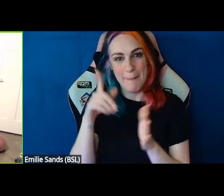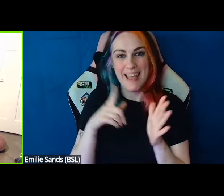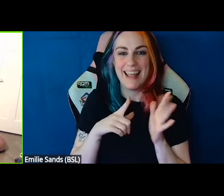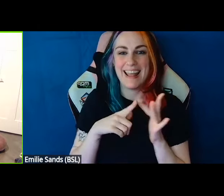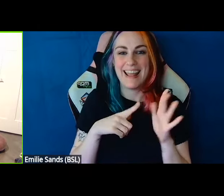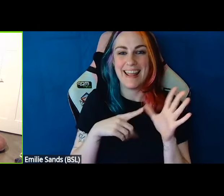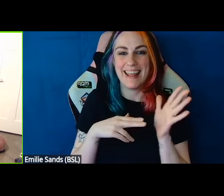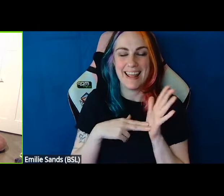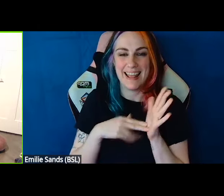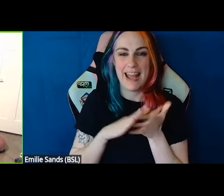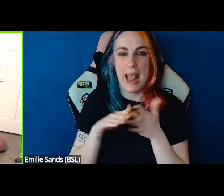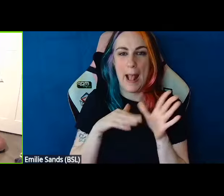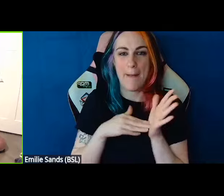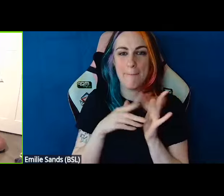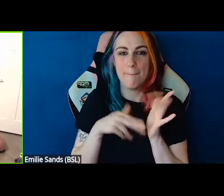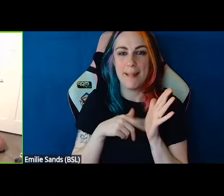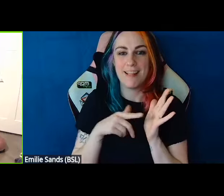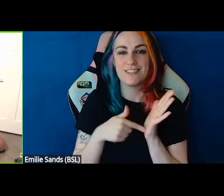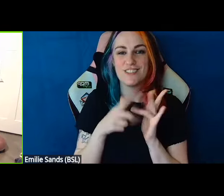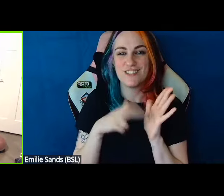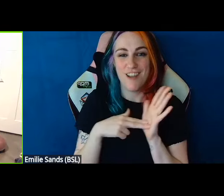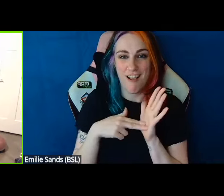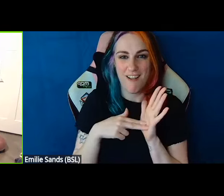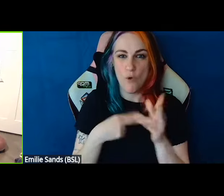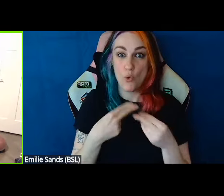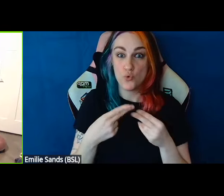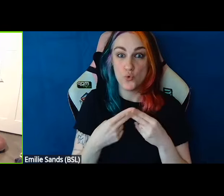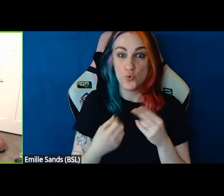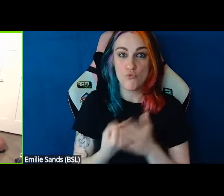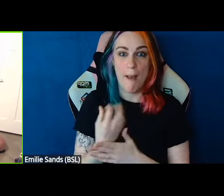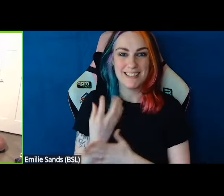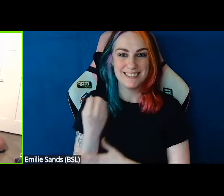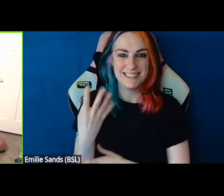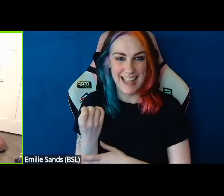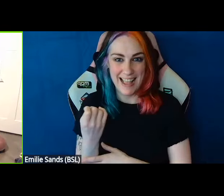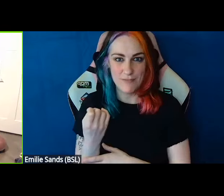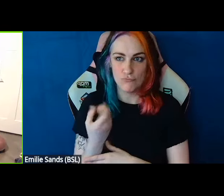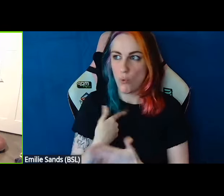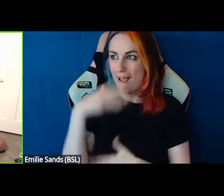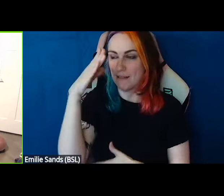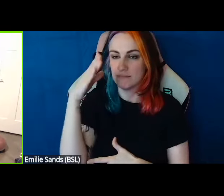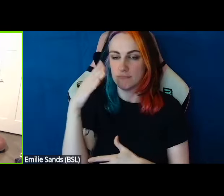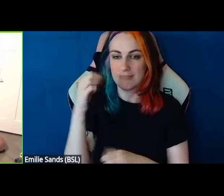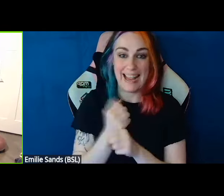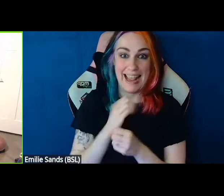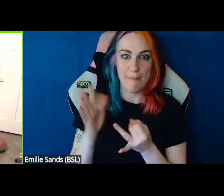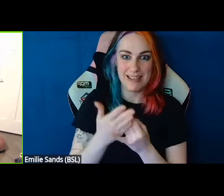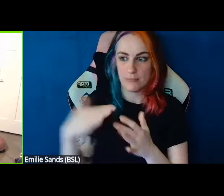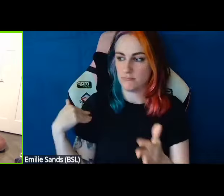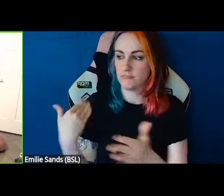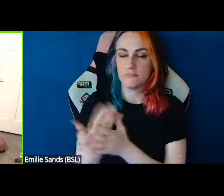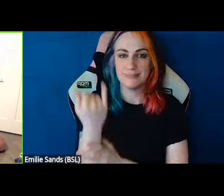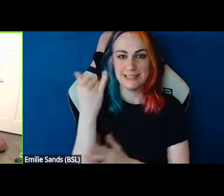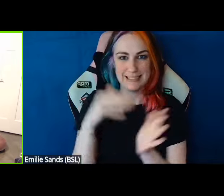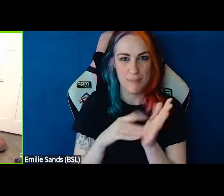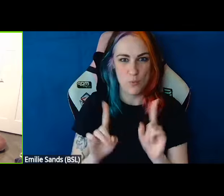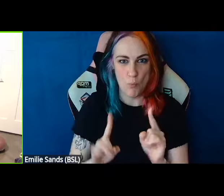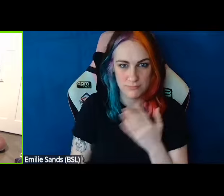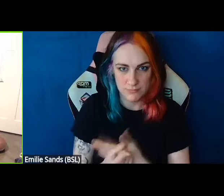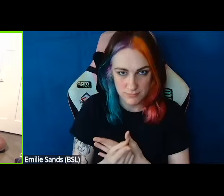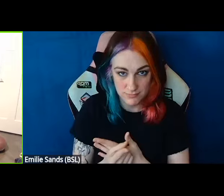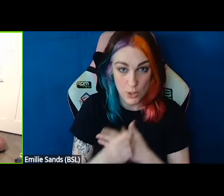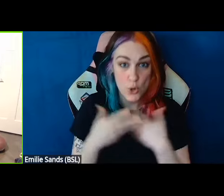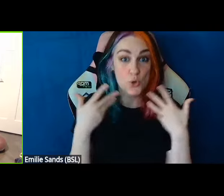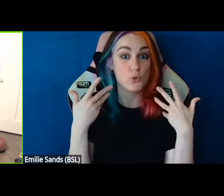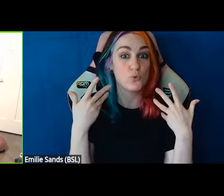our news update, where we get to hear everything that's gone down in game accessibility in the last 6 months. So,